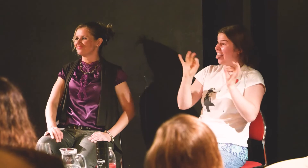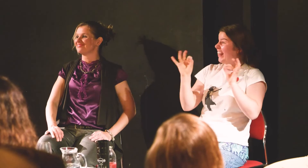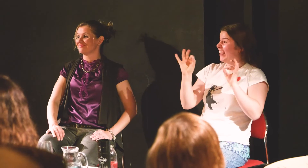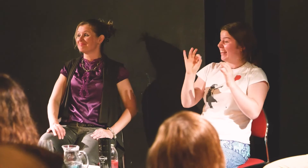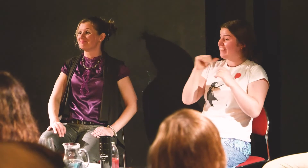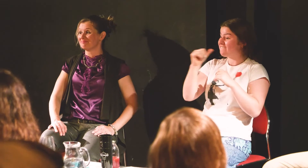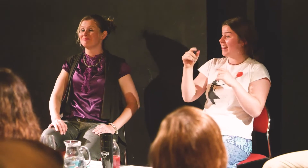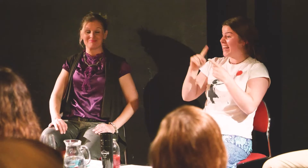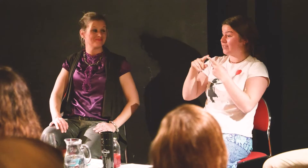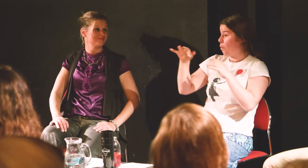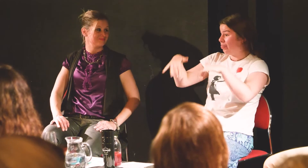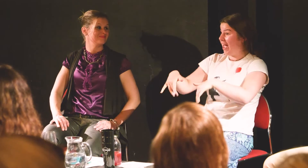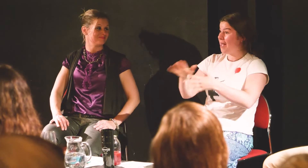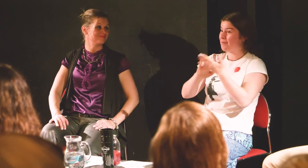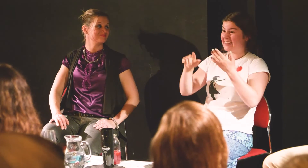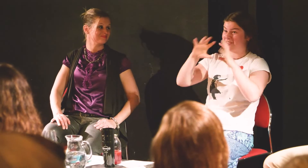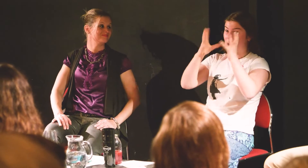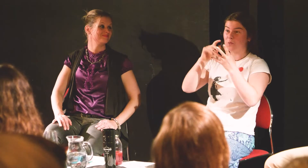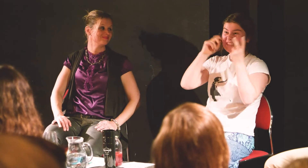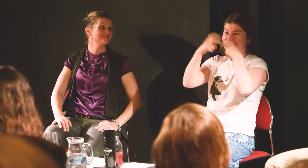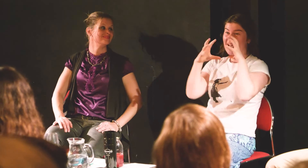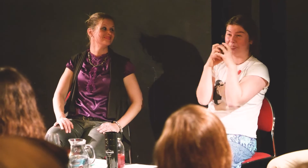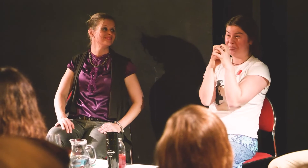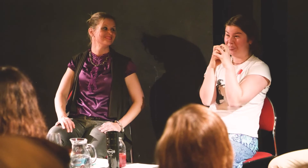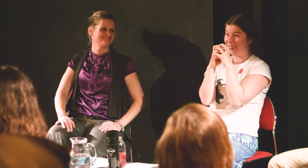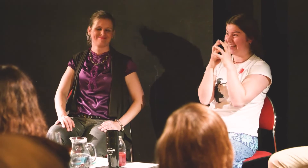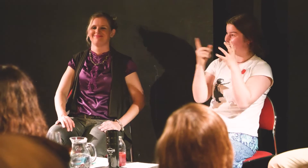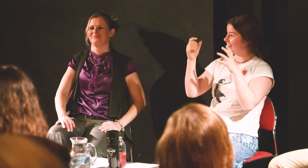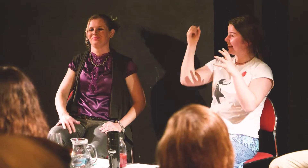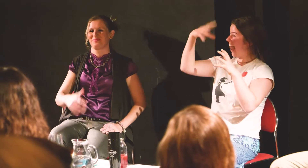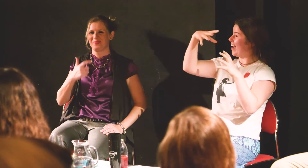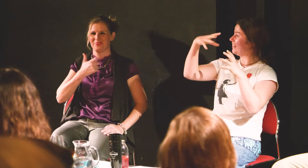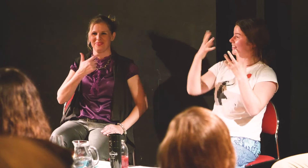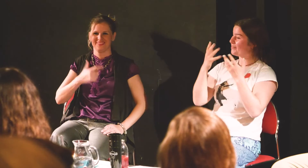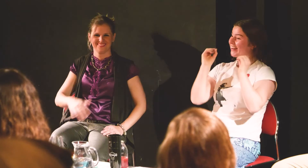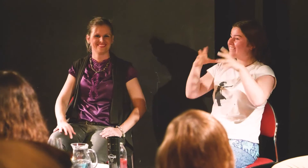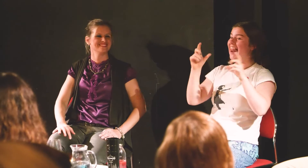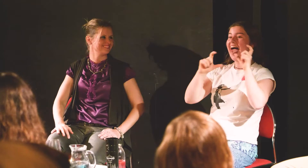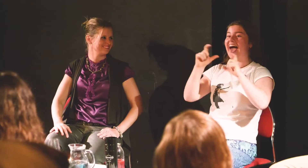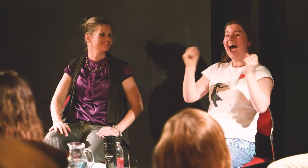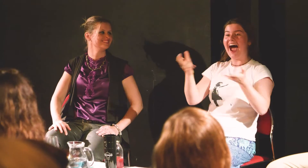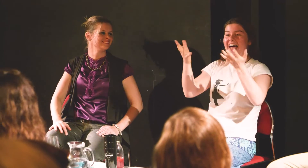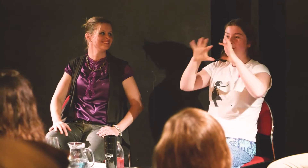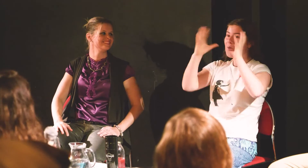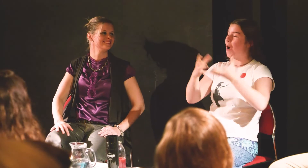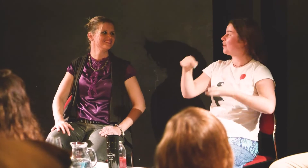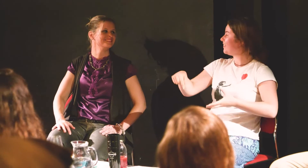And he was the first deaf inventor, really. If he hadn't invented the light bulb, the world would be a dark place. So he kind